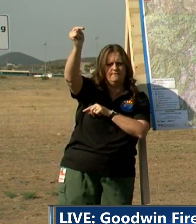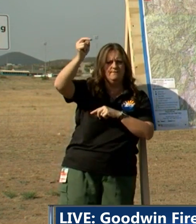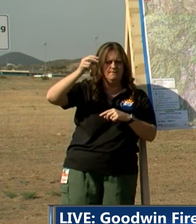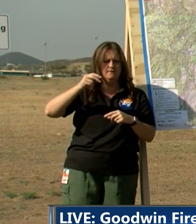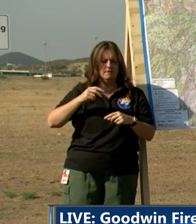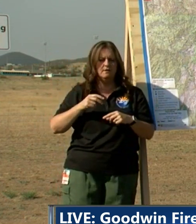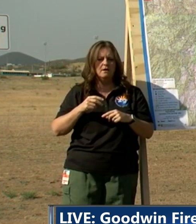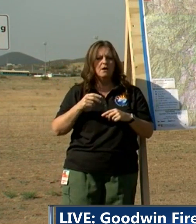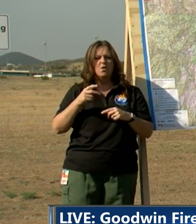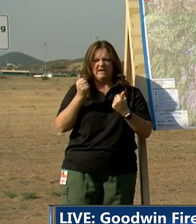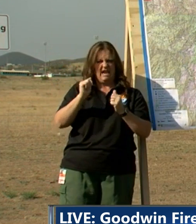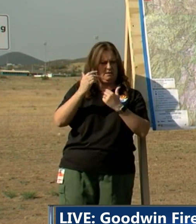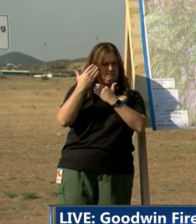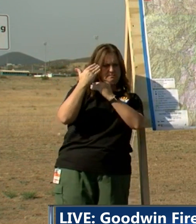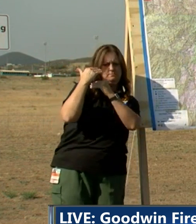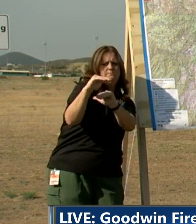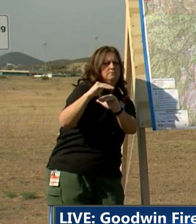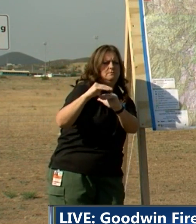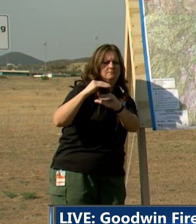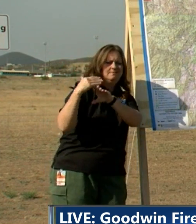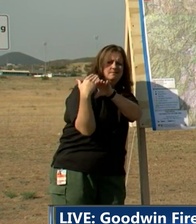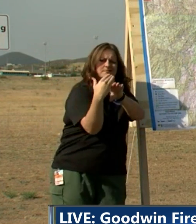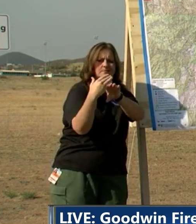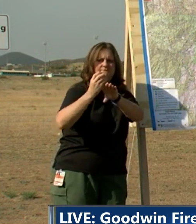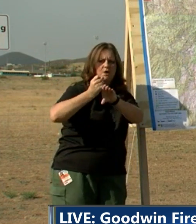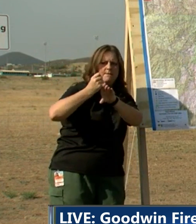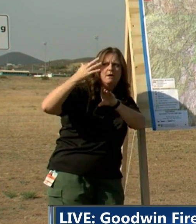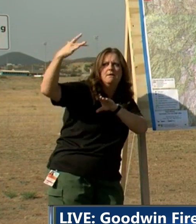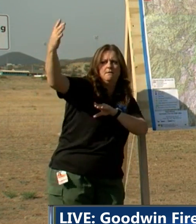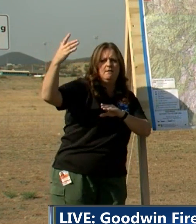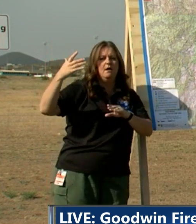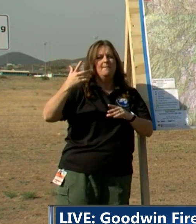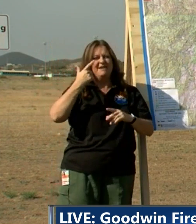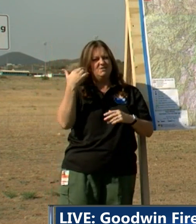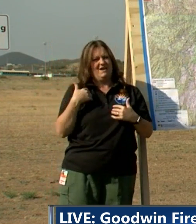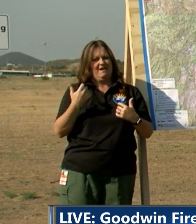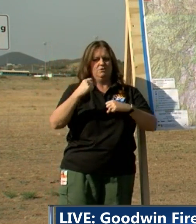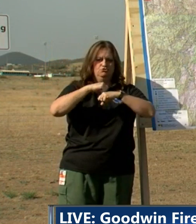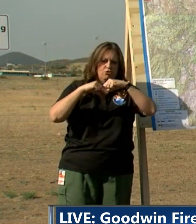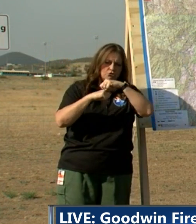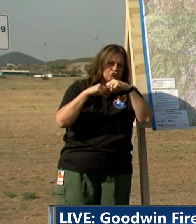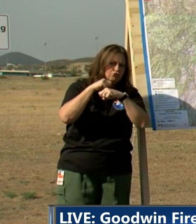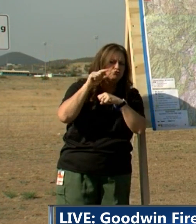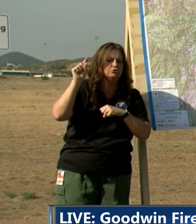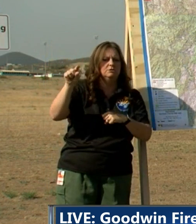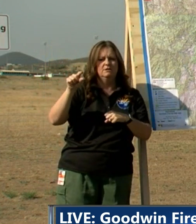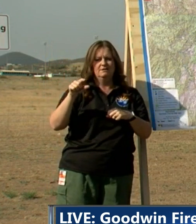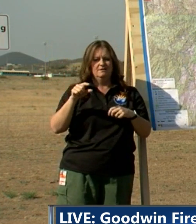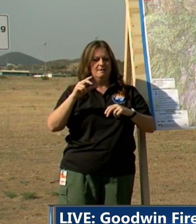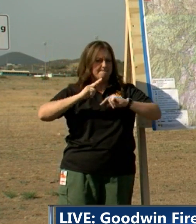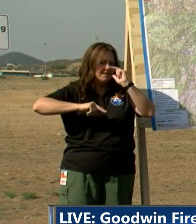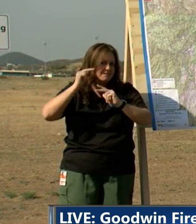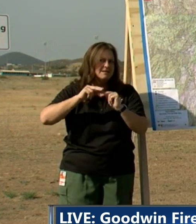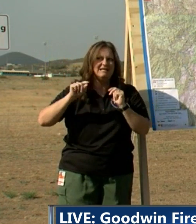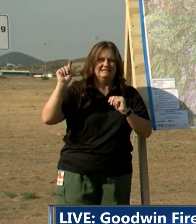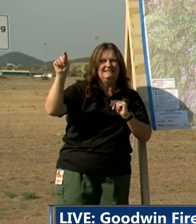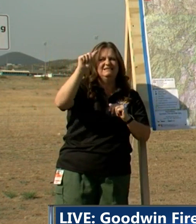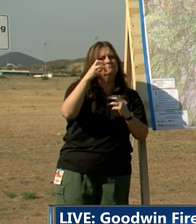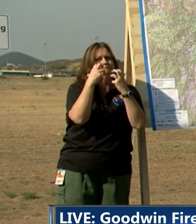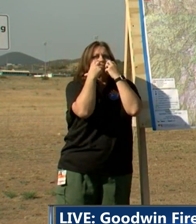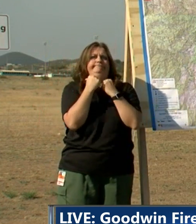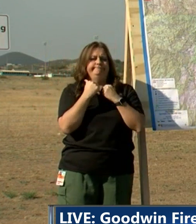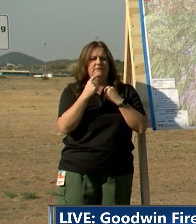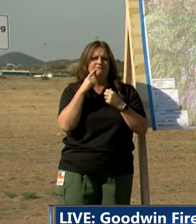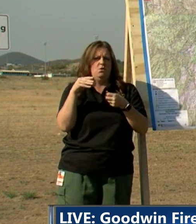that we can keep that diverted out of all those values at risk, which would be the structures, infrastructure, anything that's a value to